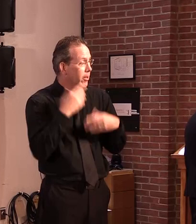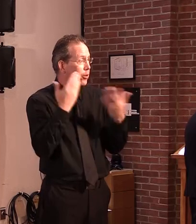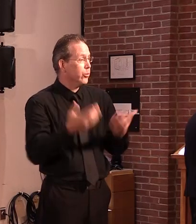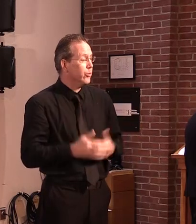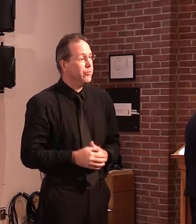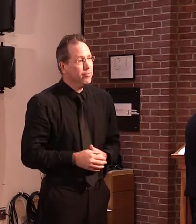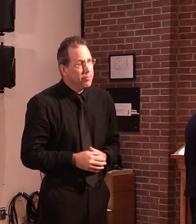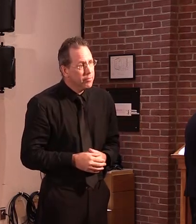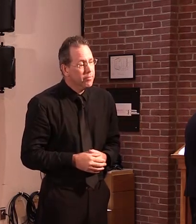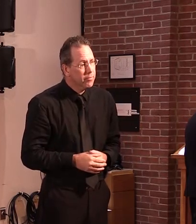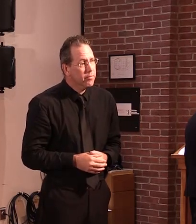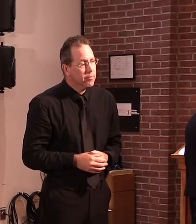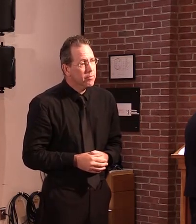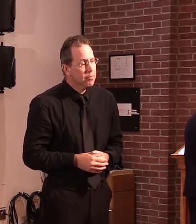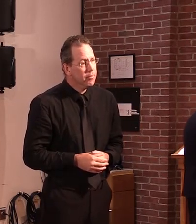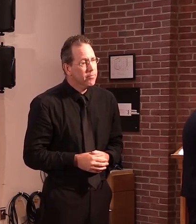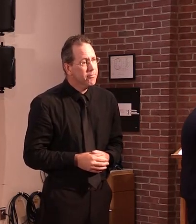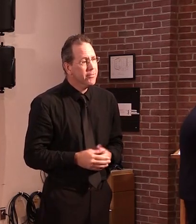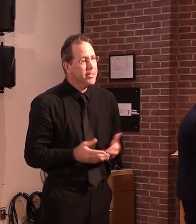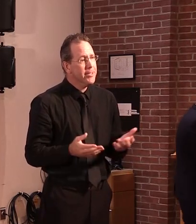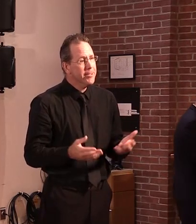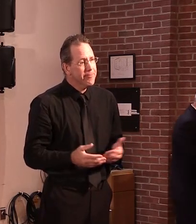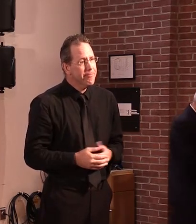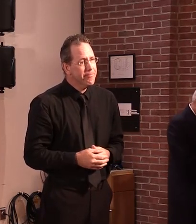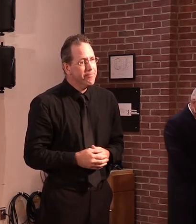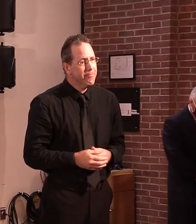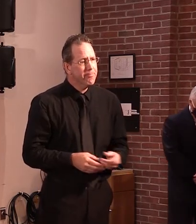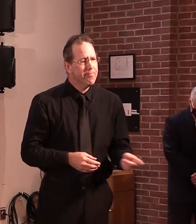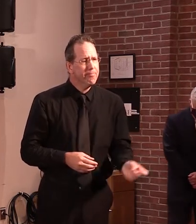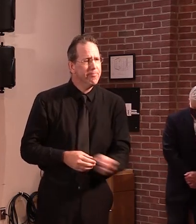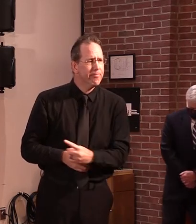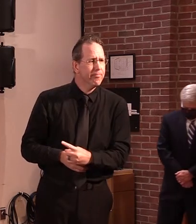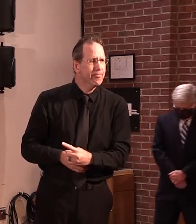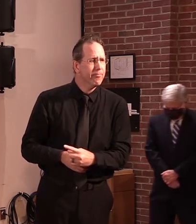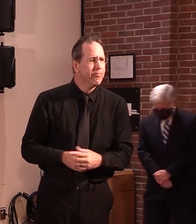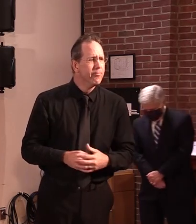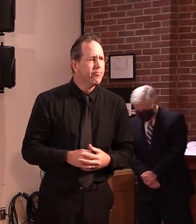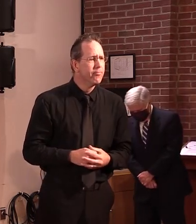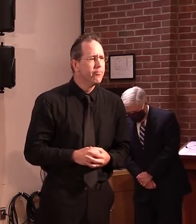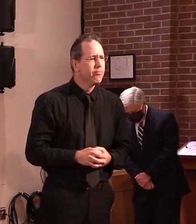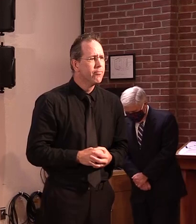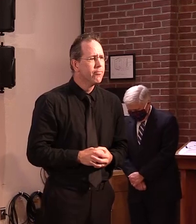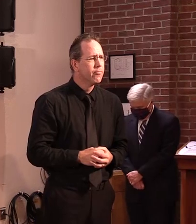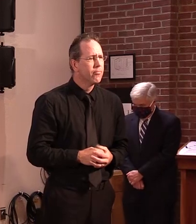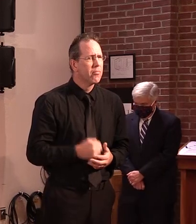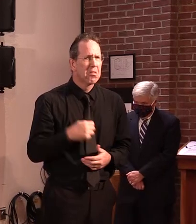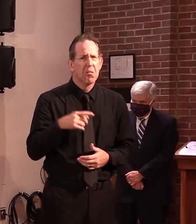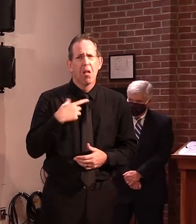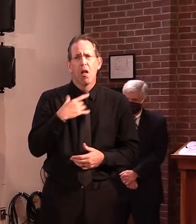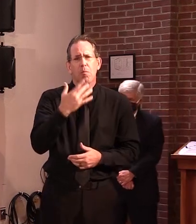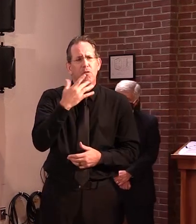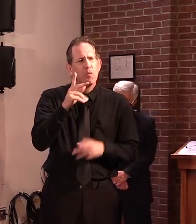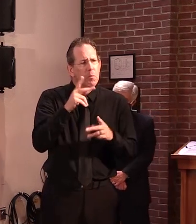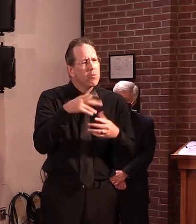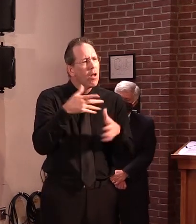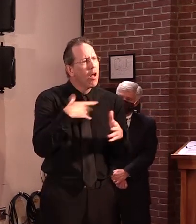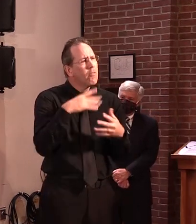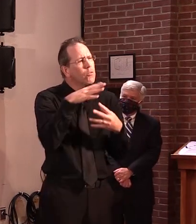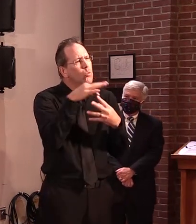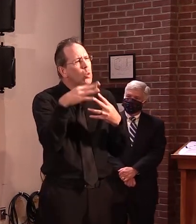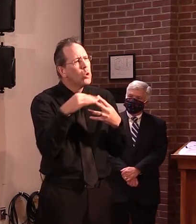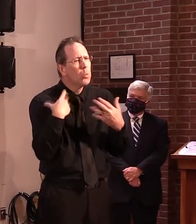Well, that'd be great. I think it would be fine if it were voluntary. For the governor. We have learned from